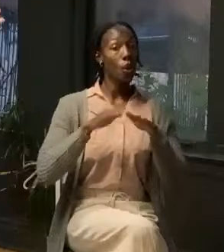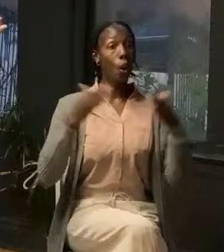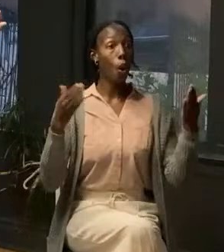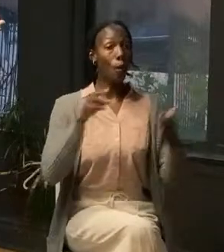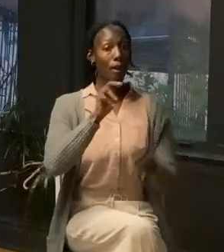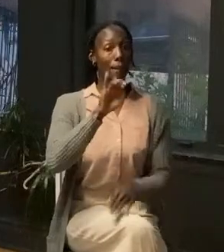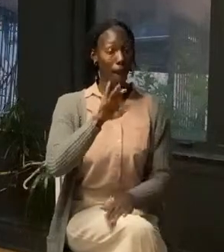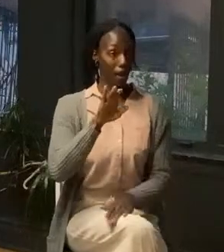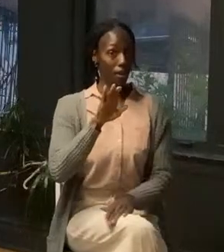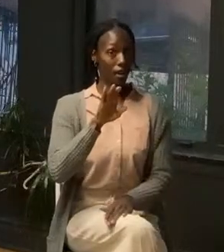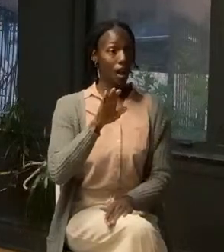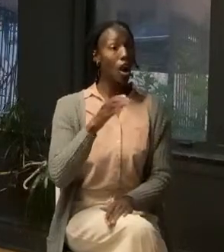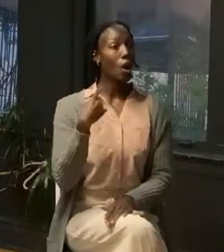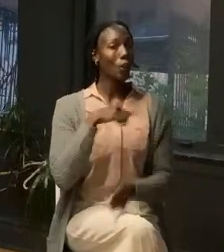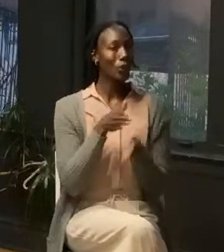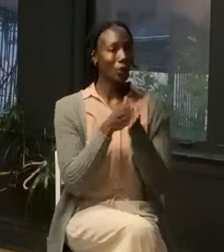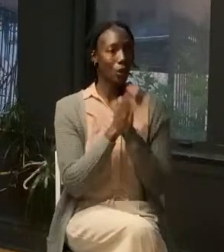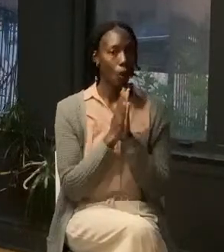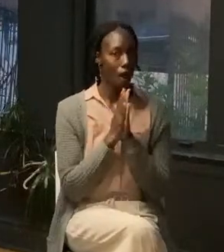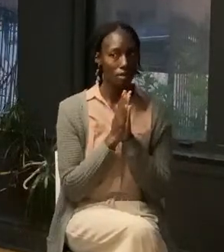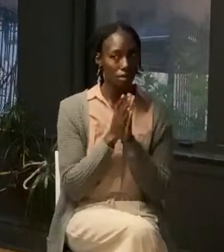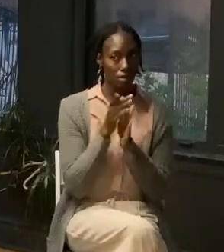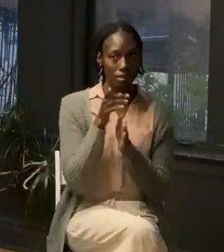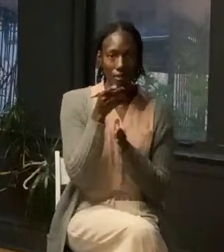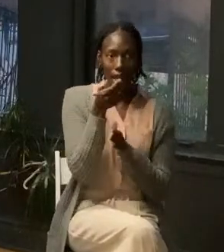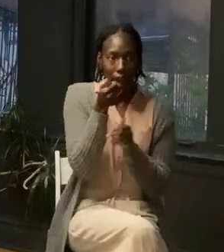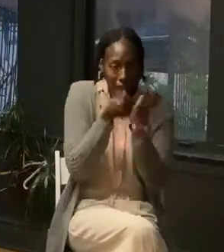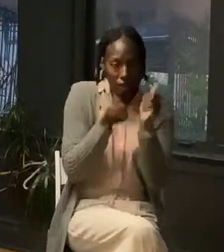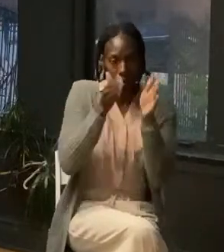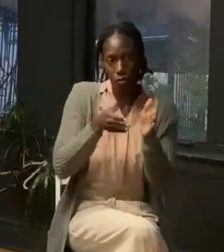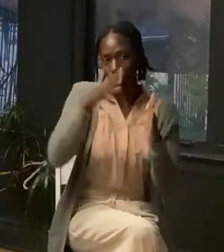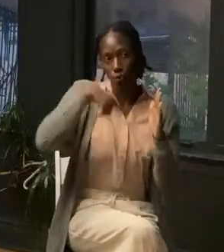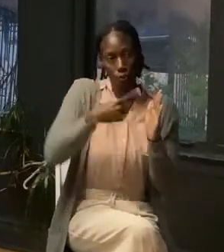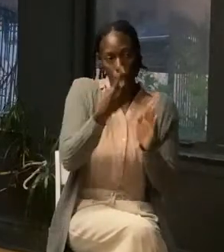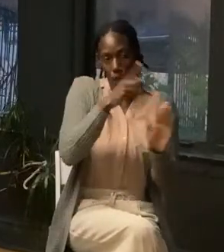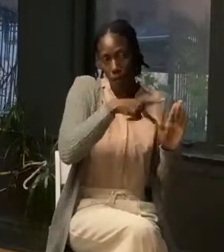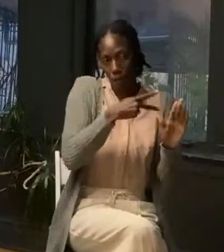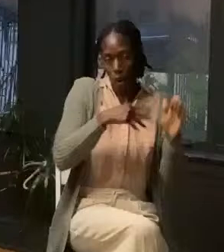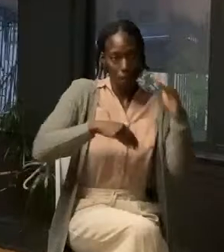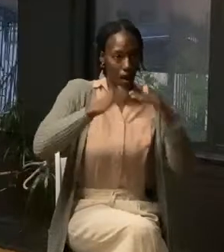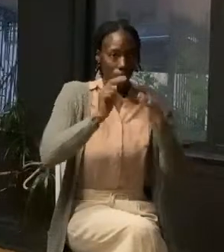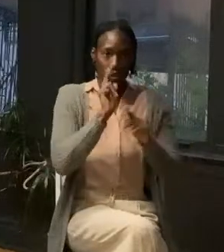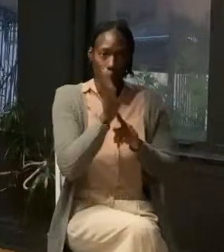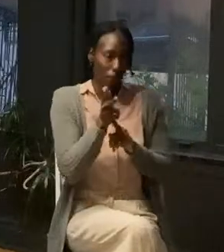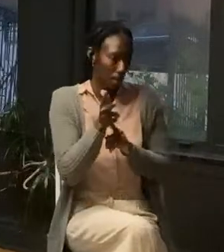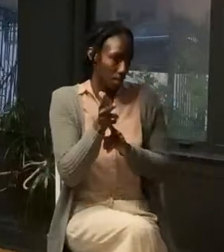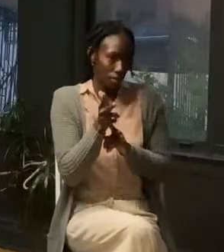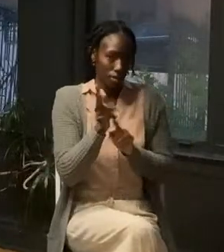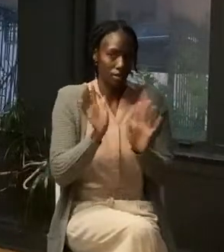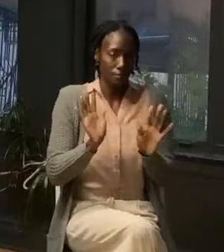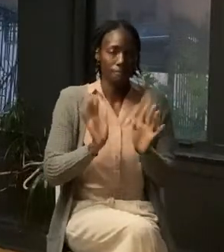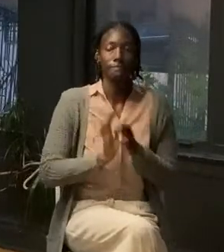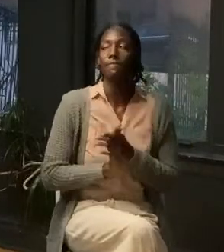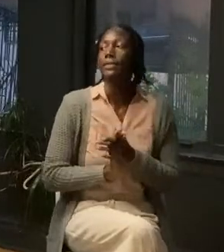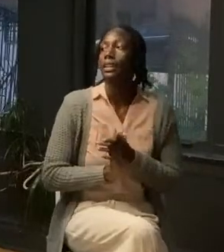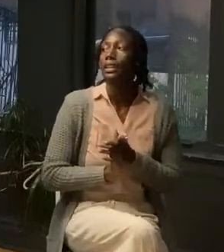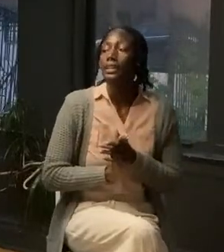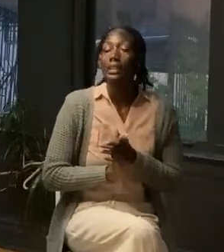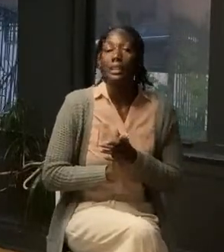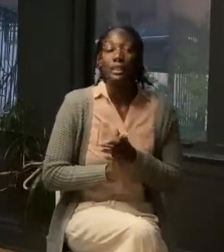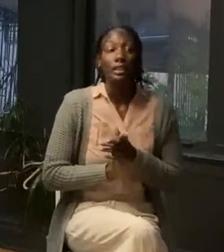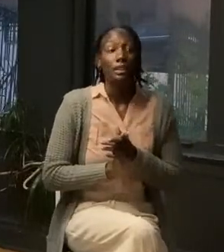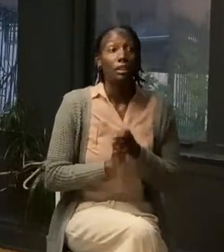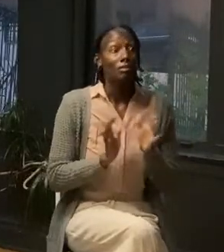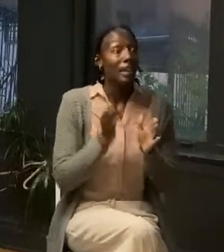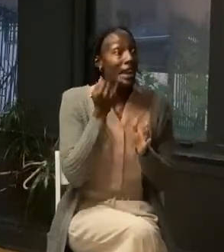to read one poem for 3 minutes, whichever comes first, right? So, excerpt. If you rewrote the Iliad,